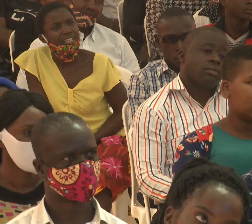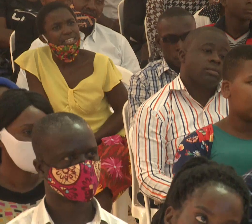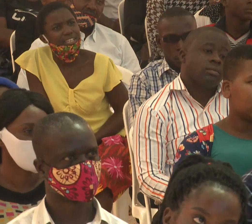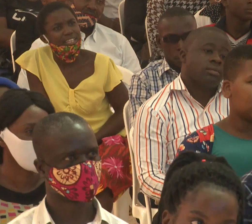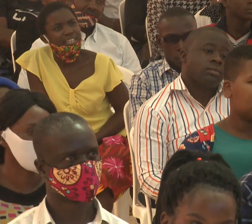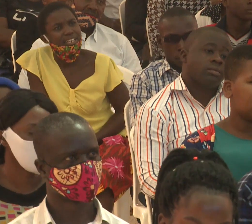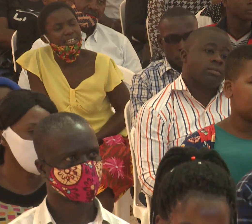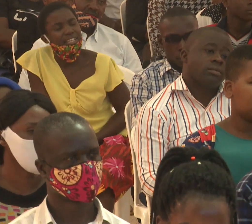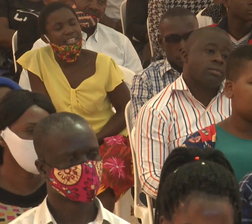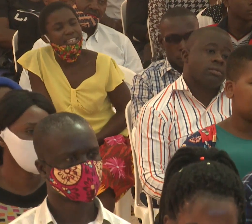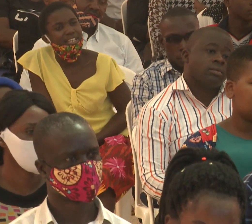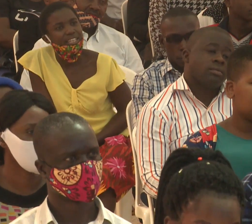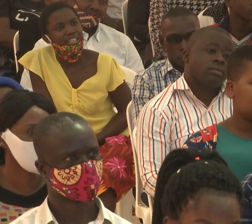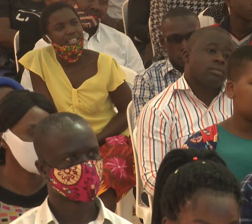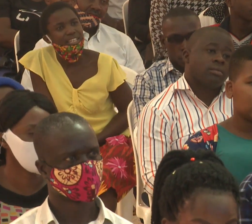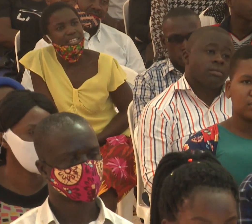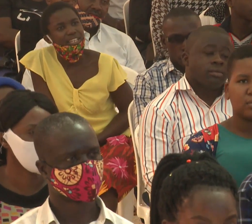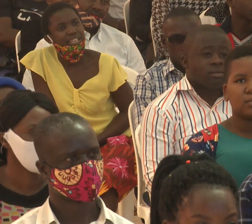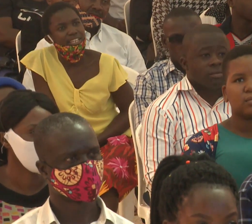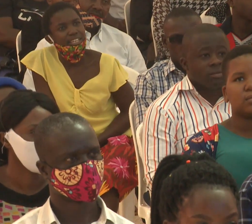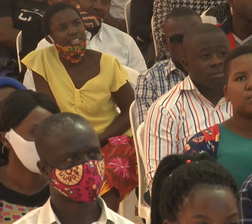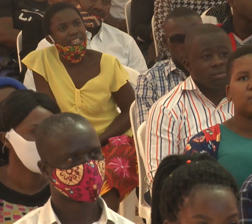argued and